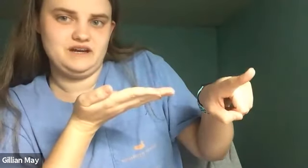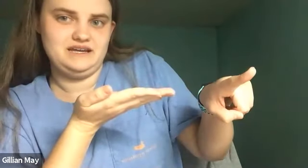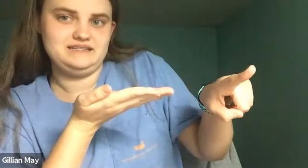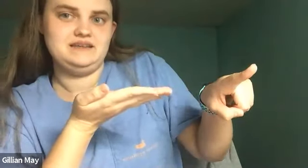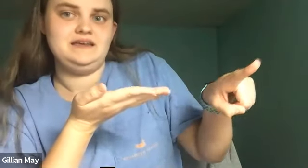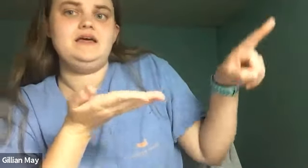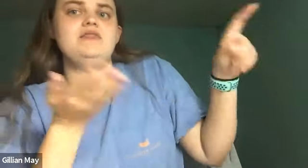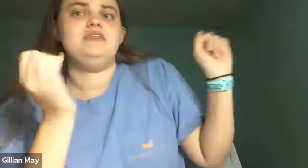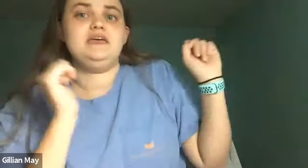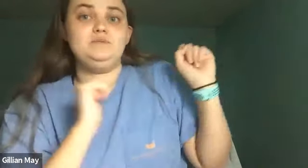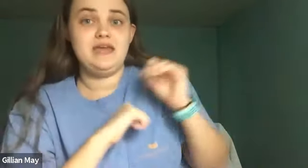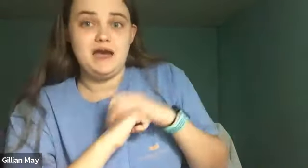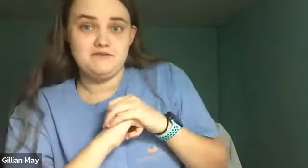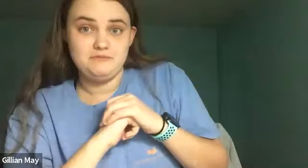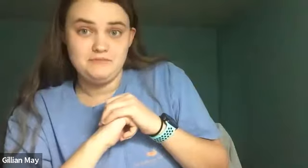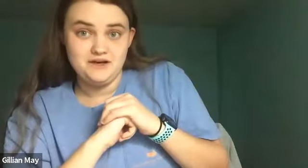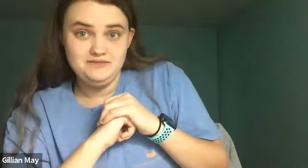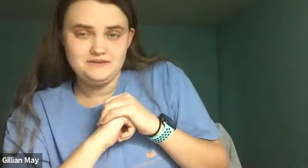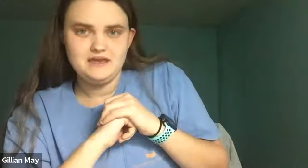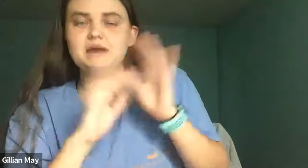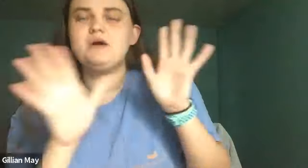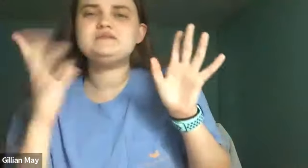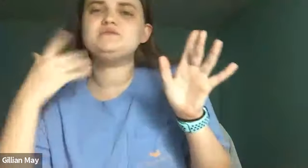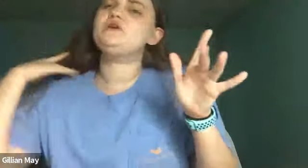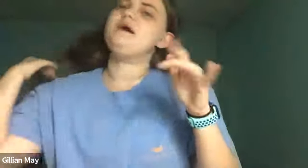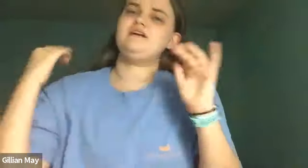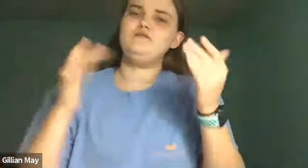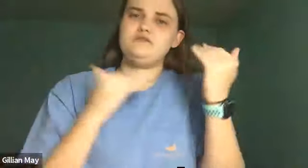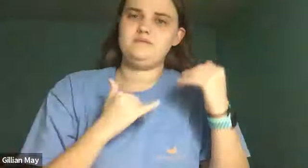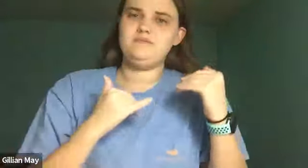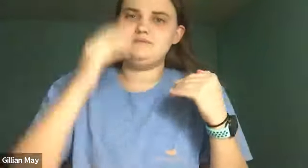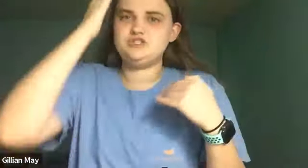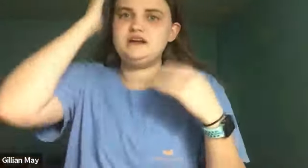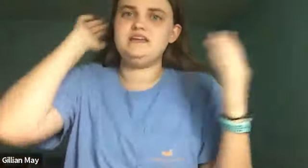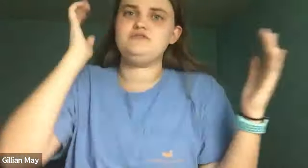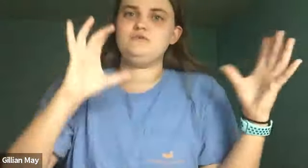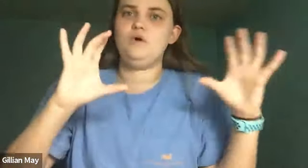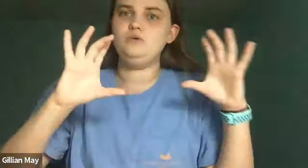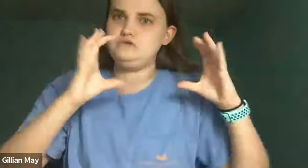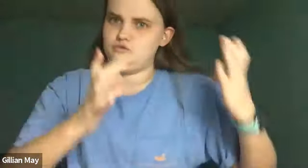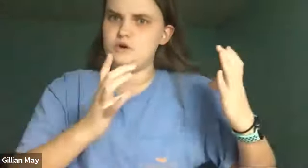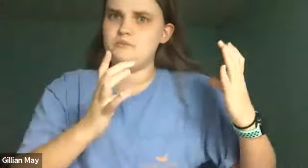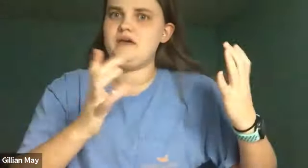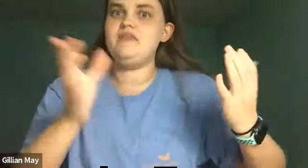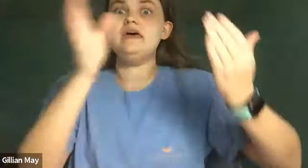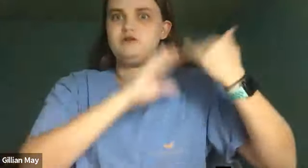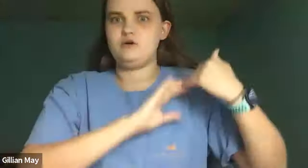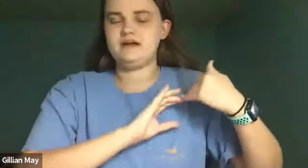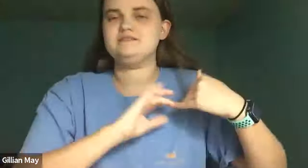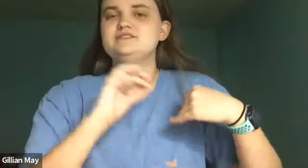Right. Then we have month, and I promise we'll go back over them. I'm just trying to get through the whole group and then I'll go back.